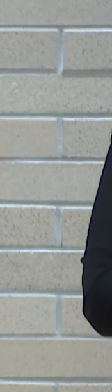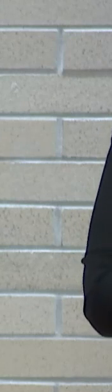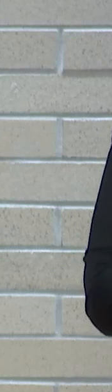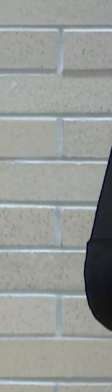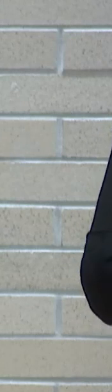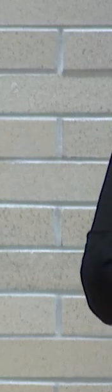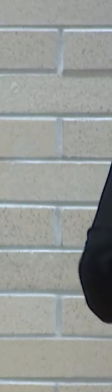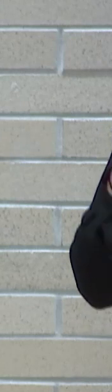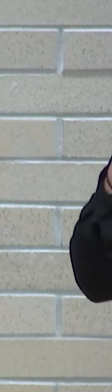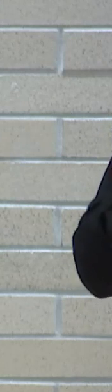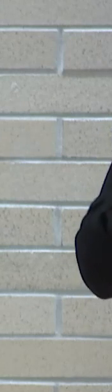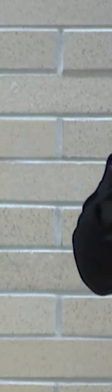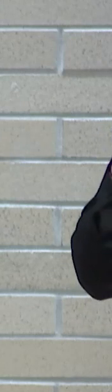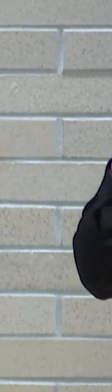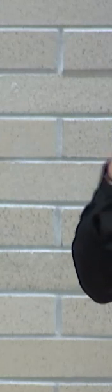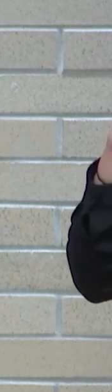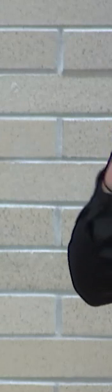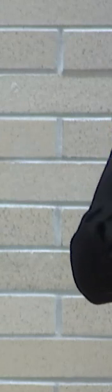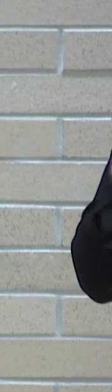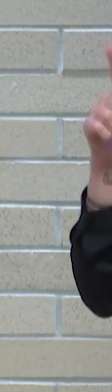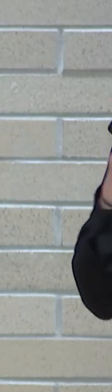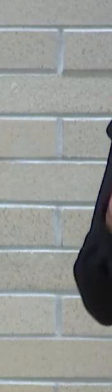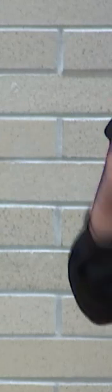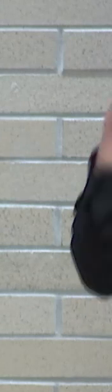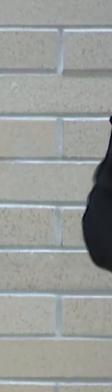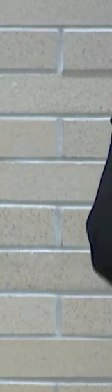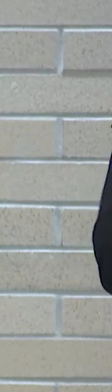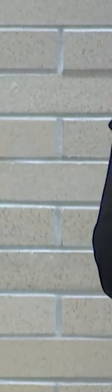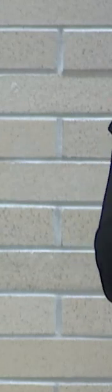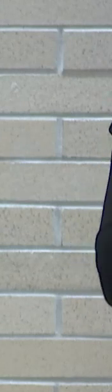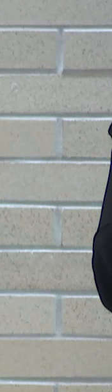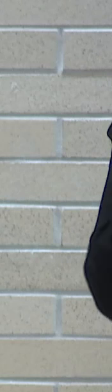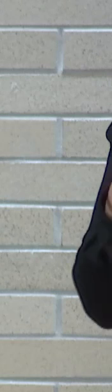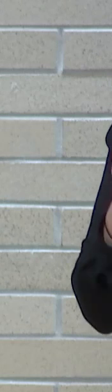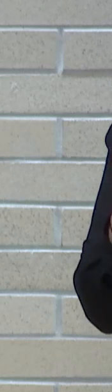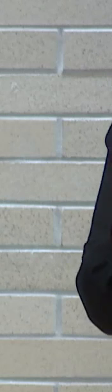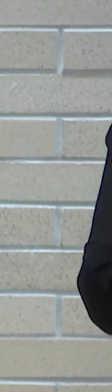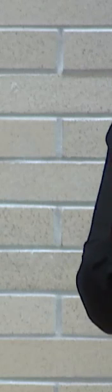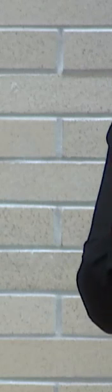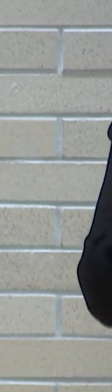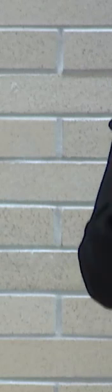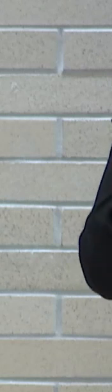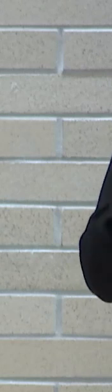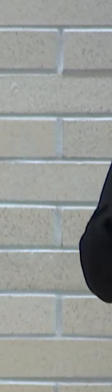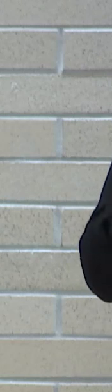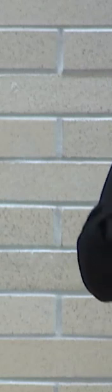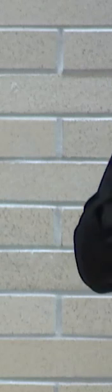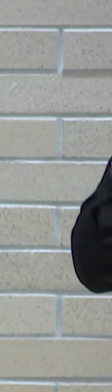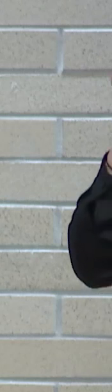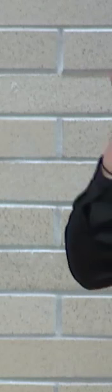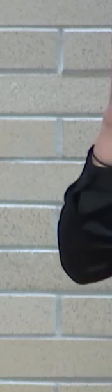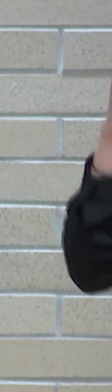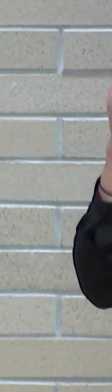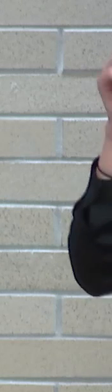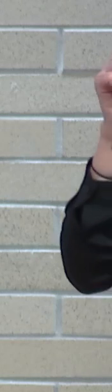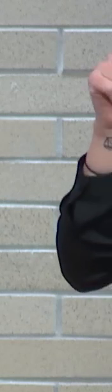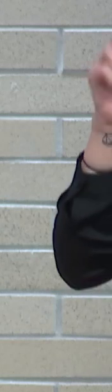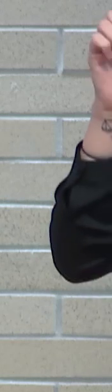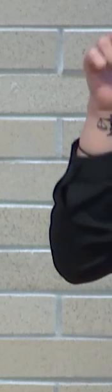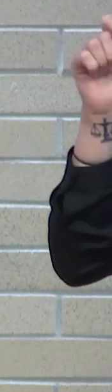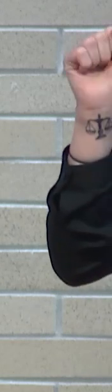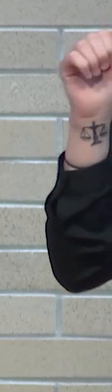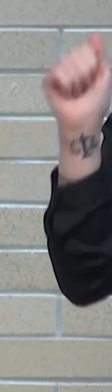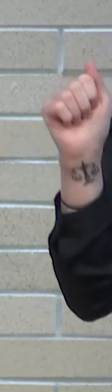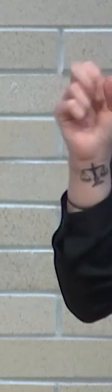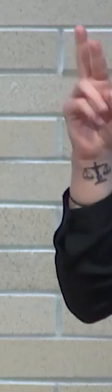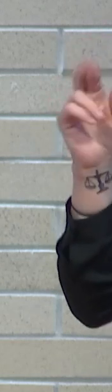for several records and gracing the stage at the Gospel Music Award Stellars in 2017. She's also been a background vocalist for many